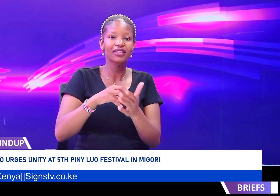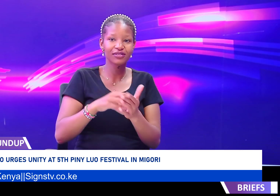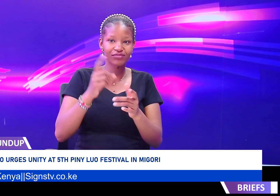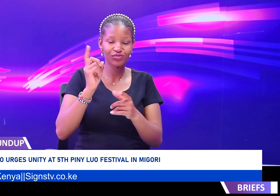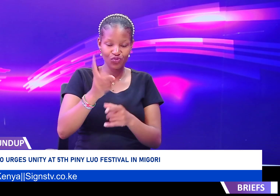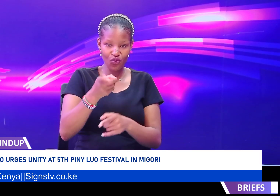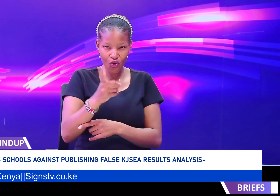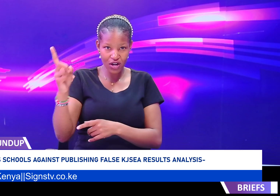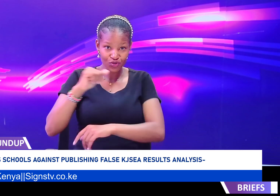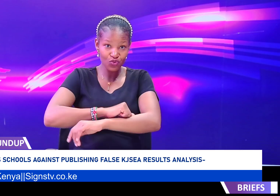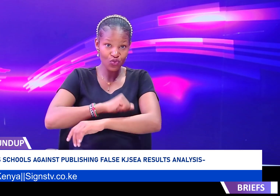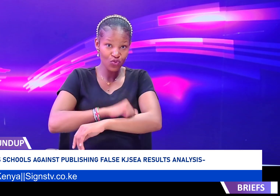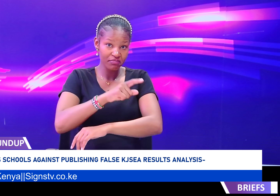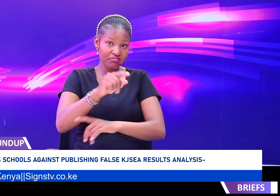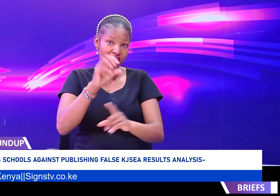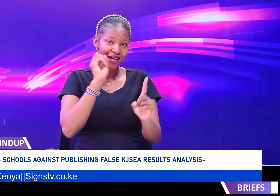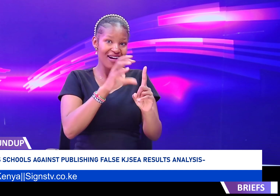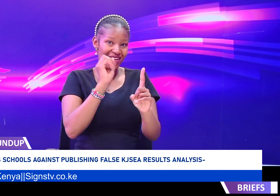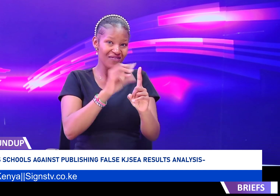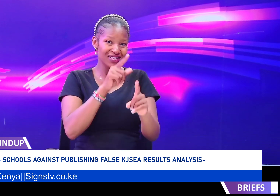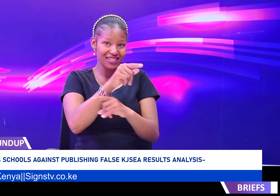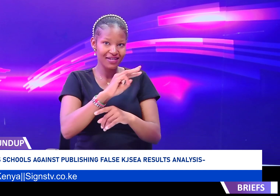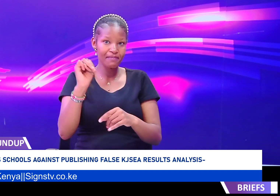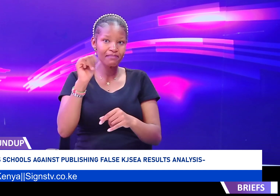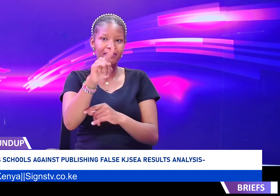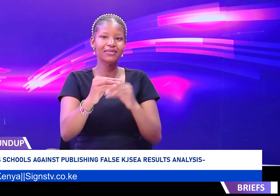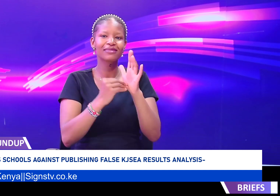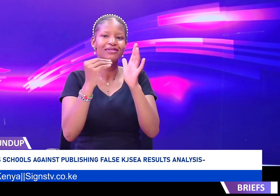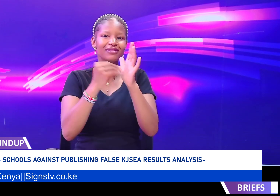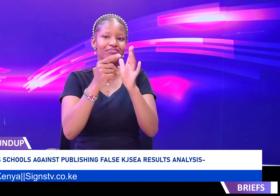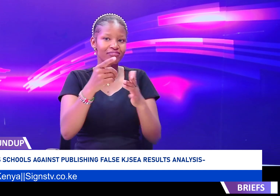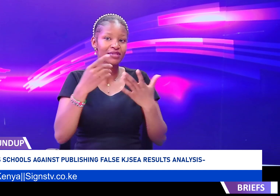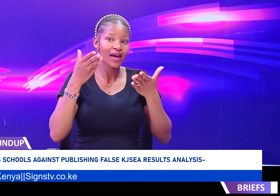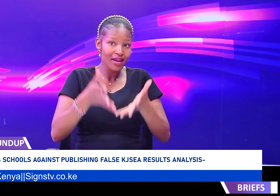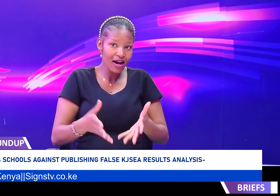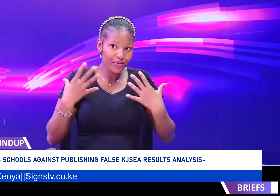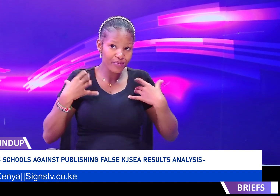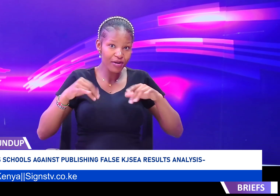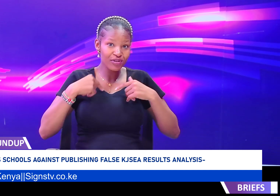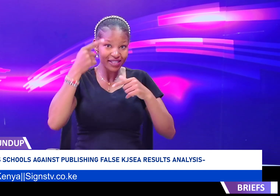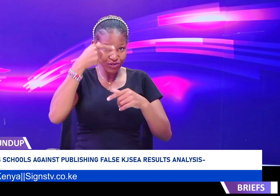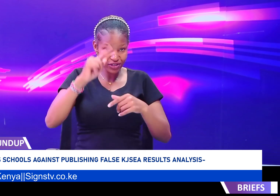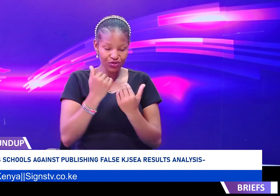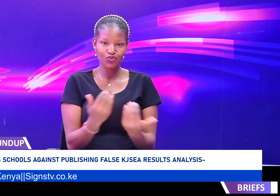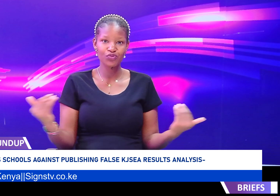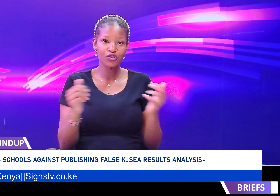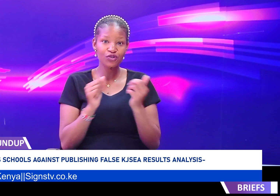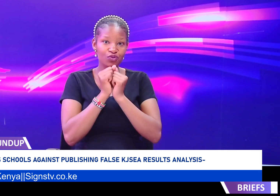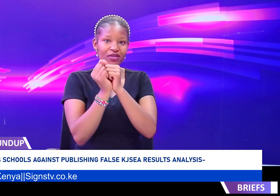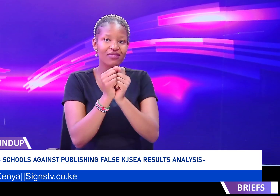The Kenya National Examination Council (NEC) issued a warning to schools advising them against presenting the public with